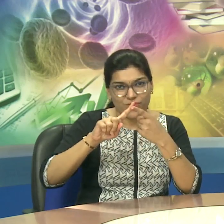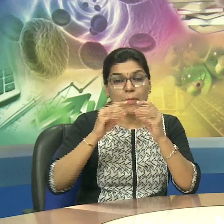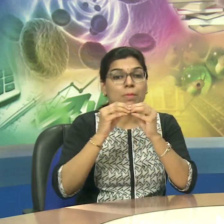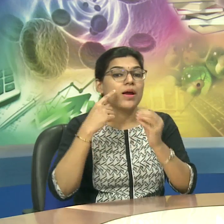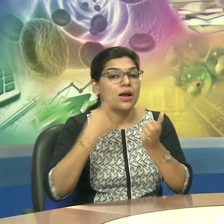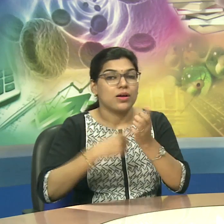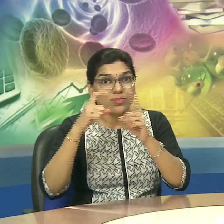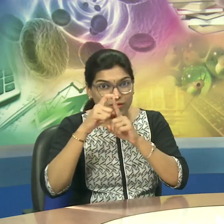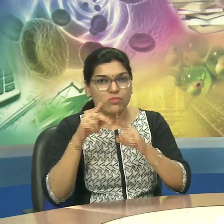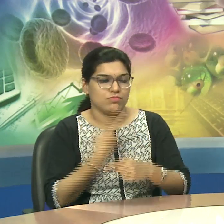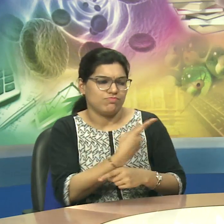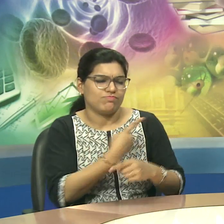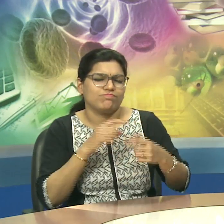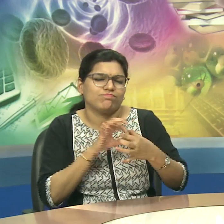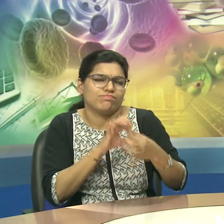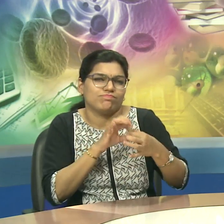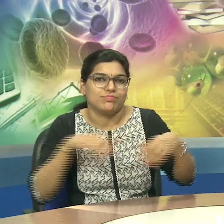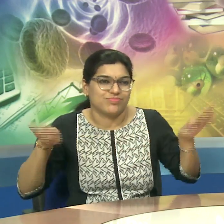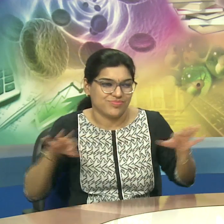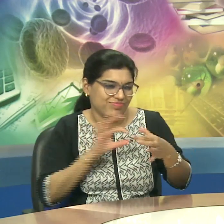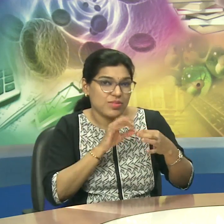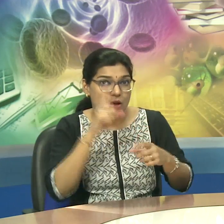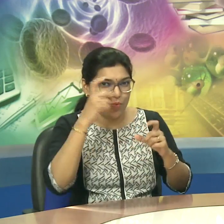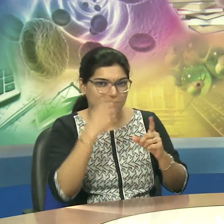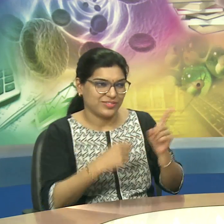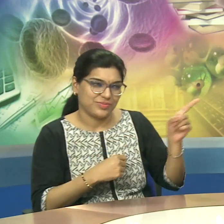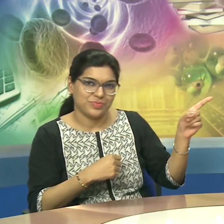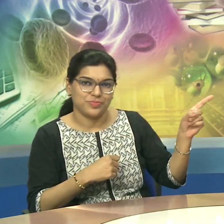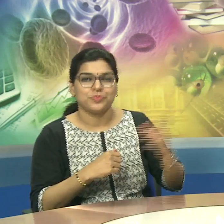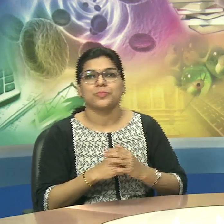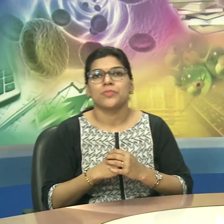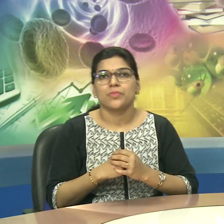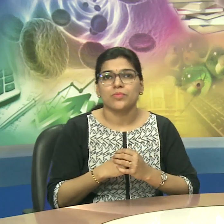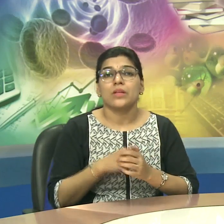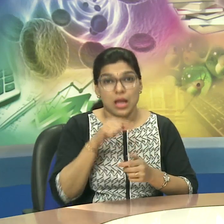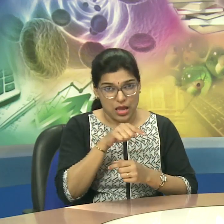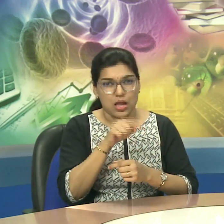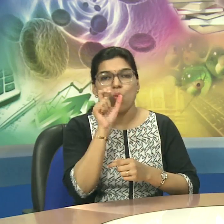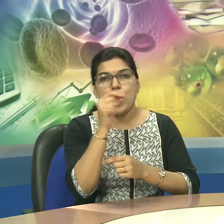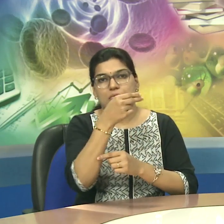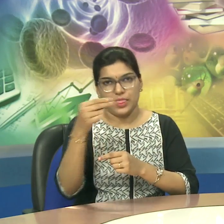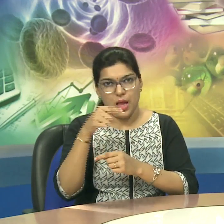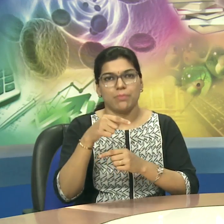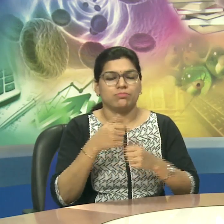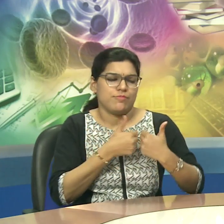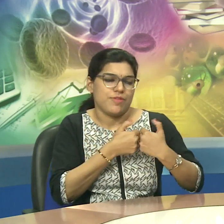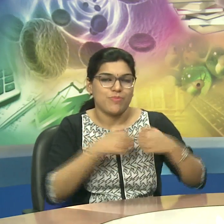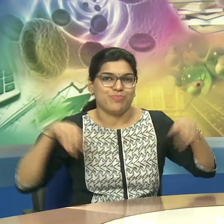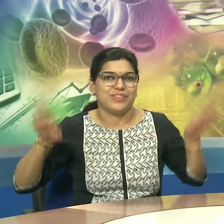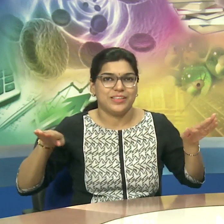birds, as some of the smaller ones were called at some other places. You can see on the image on